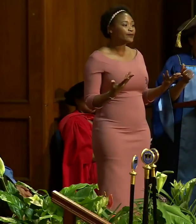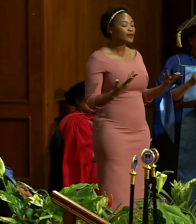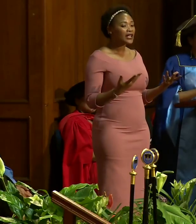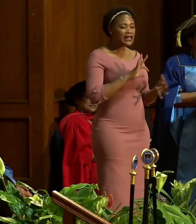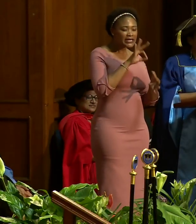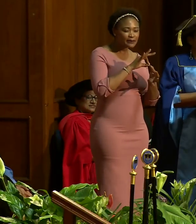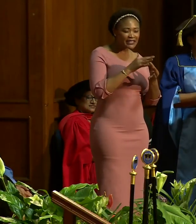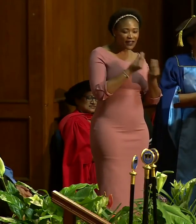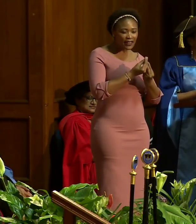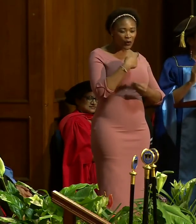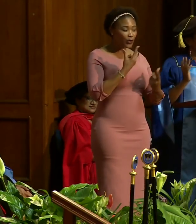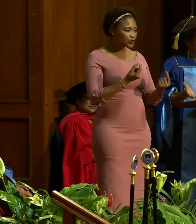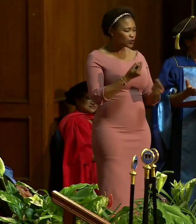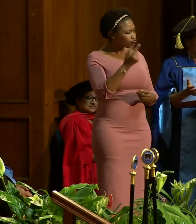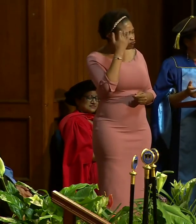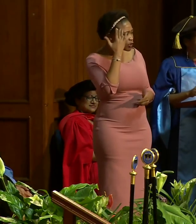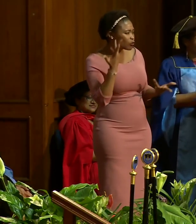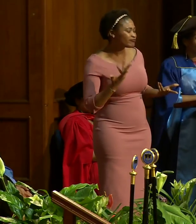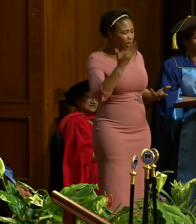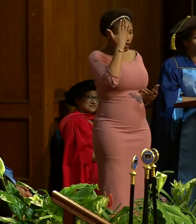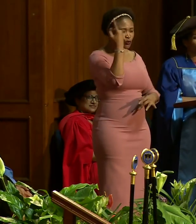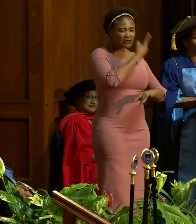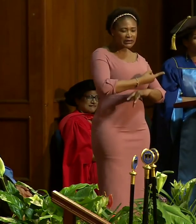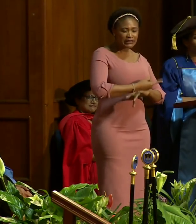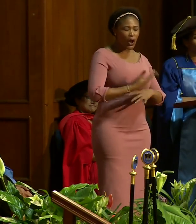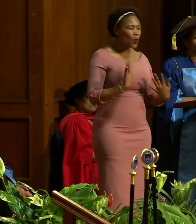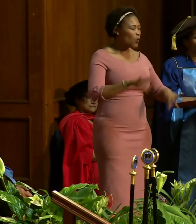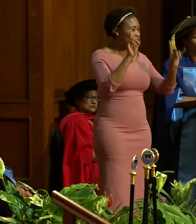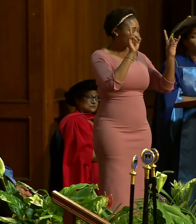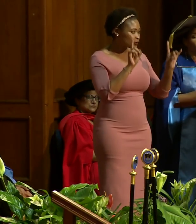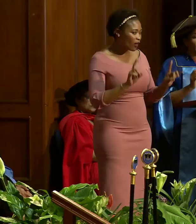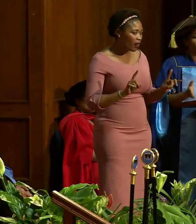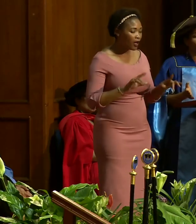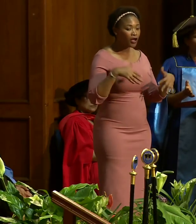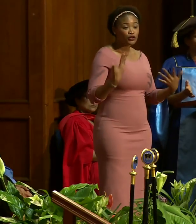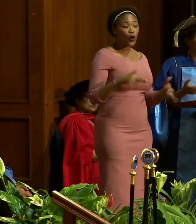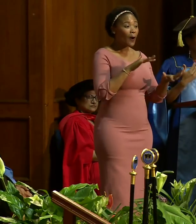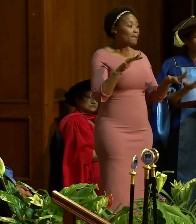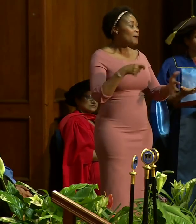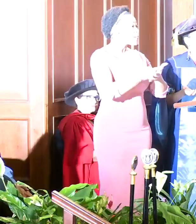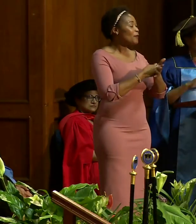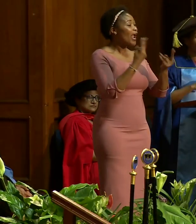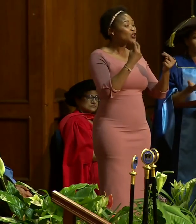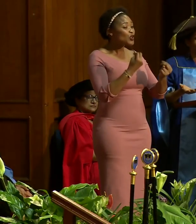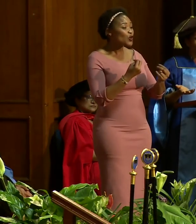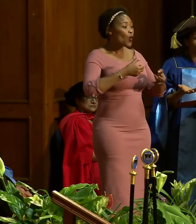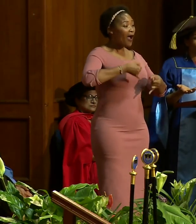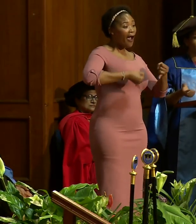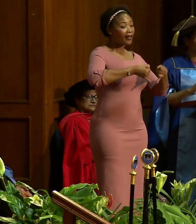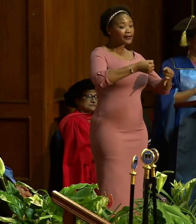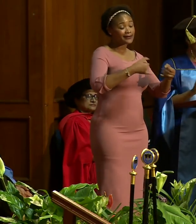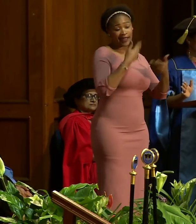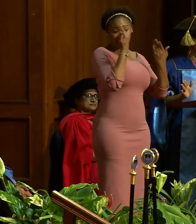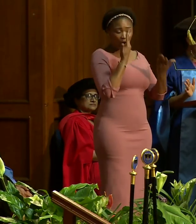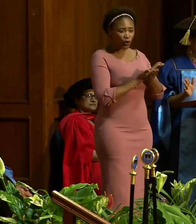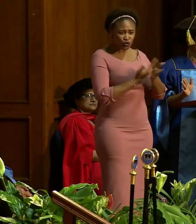we do is that, you know, graduation day is very special. So people buy new high heels. I don't know. I mean, you can come here in All